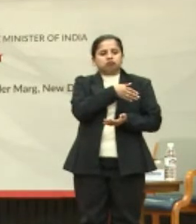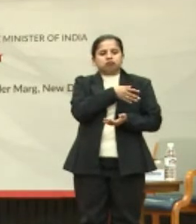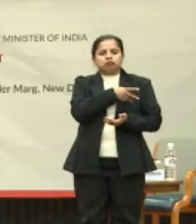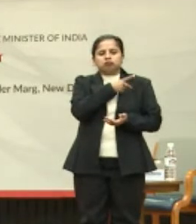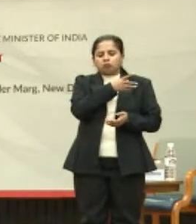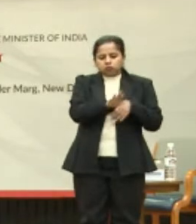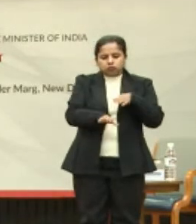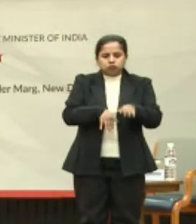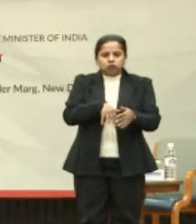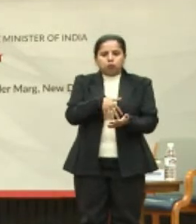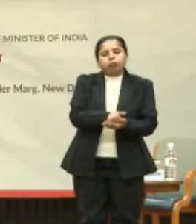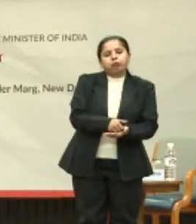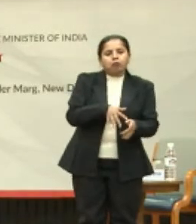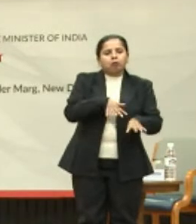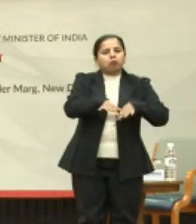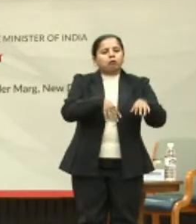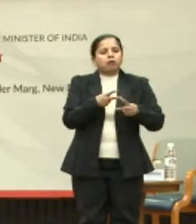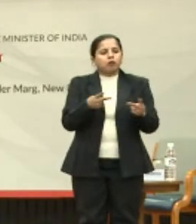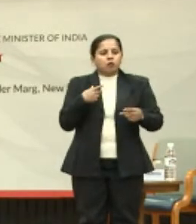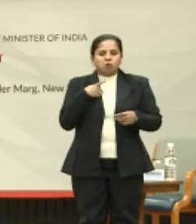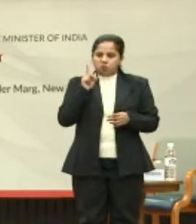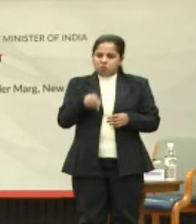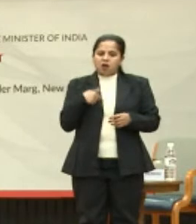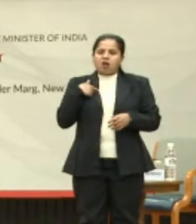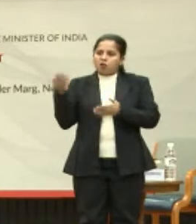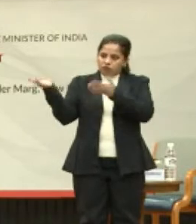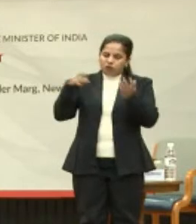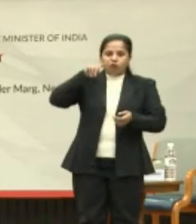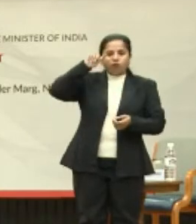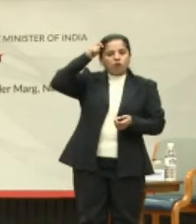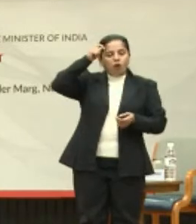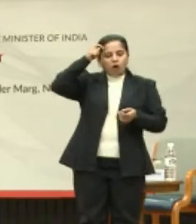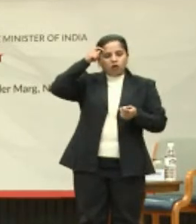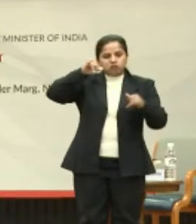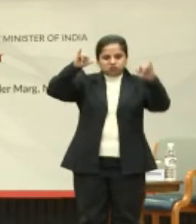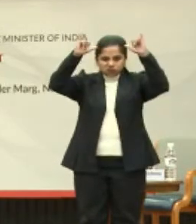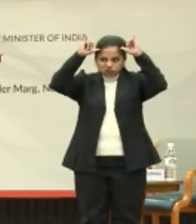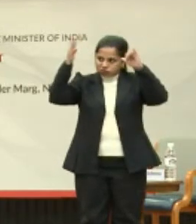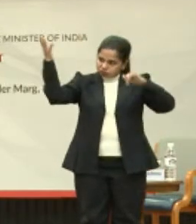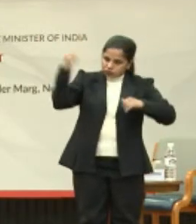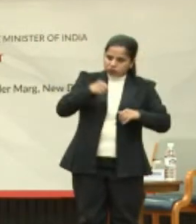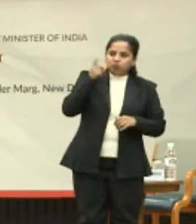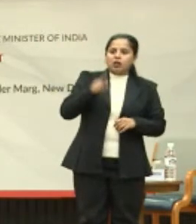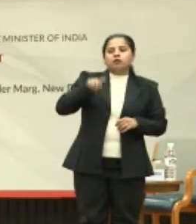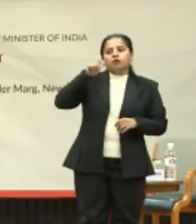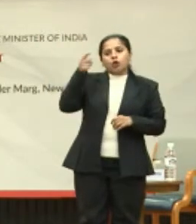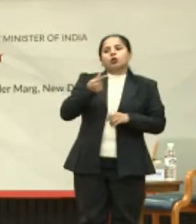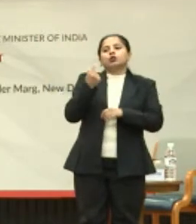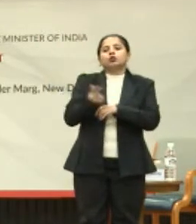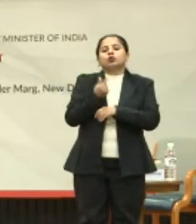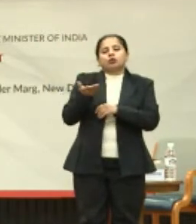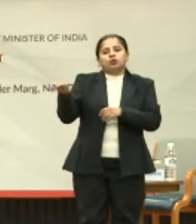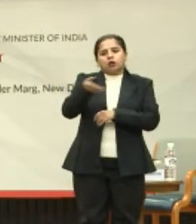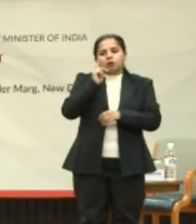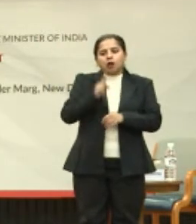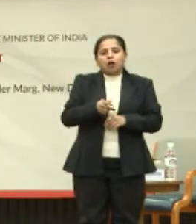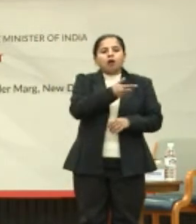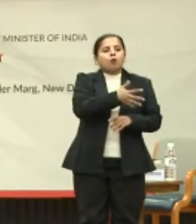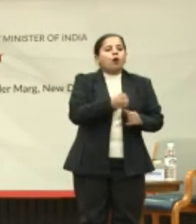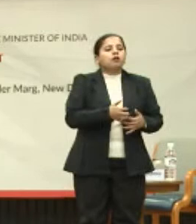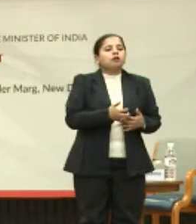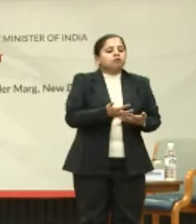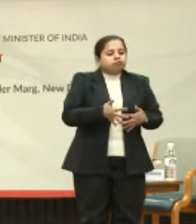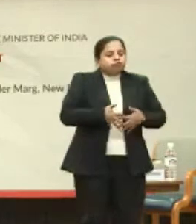So we need to import foreign bulls and use them to impregnate